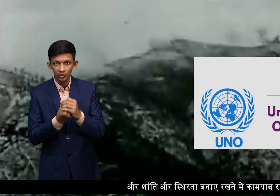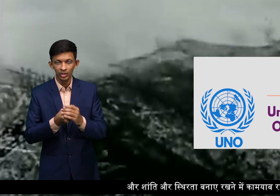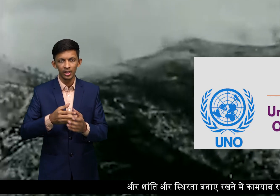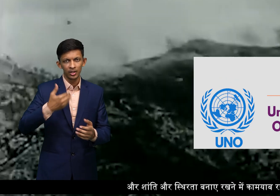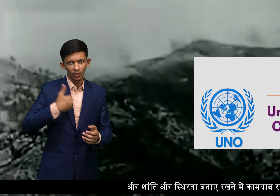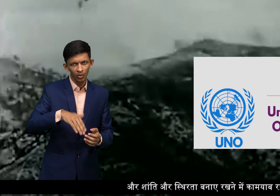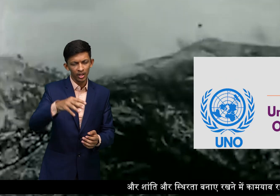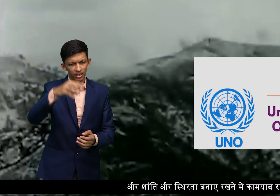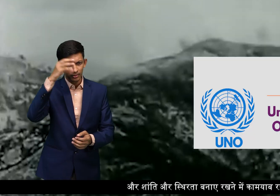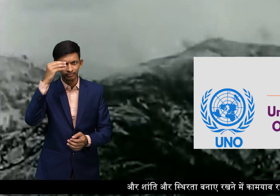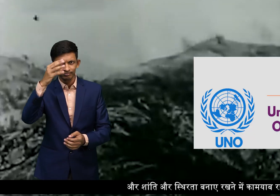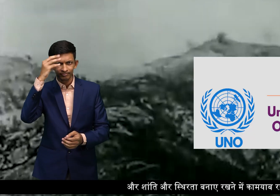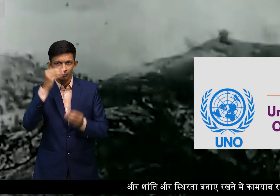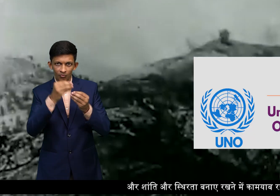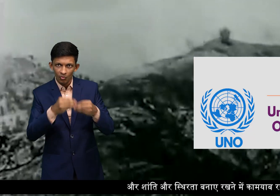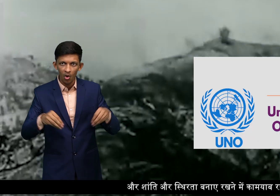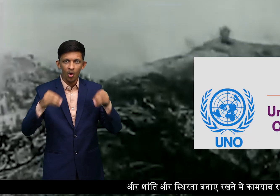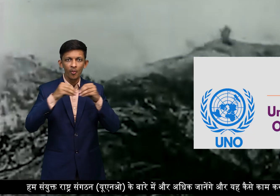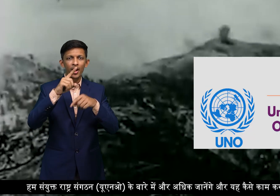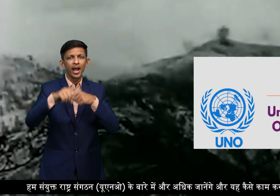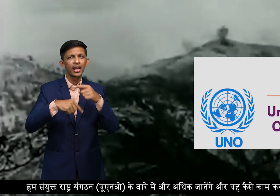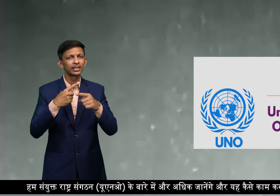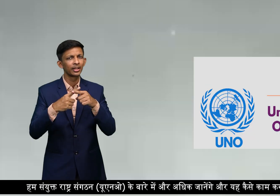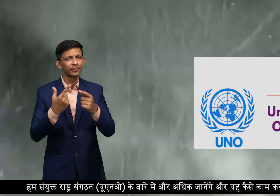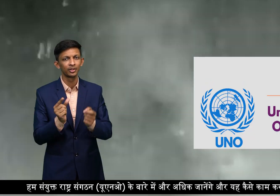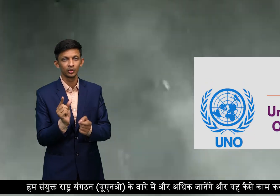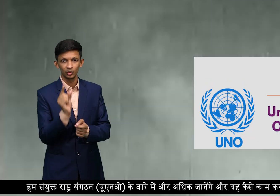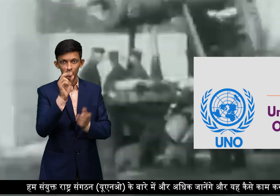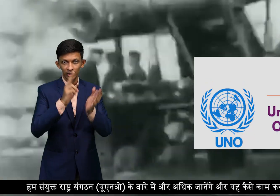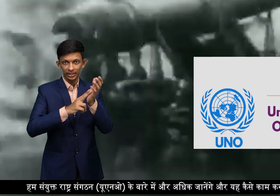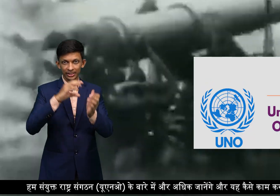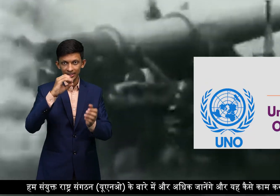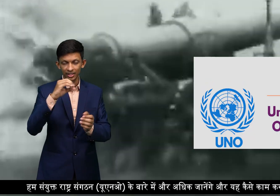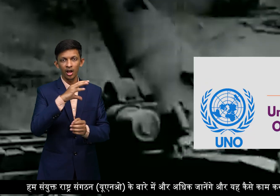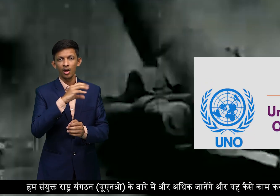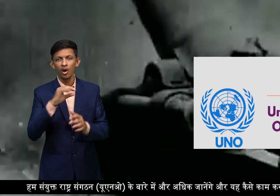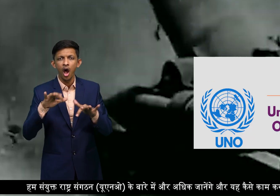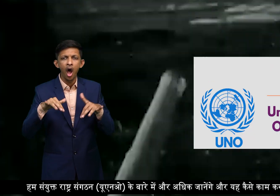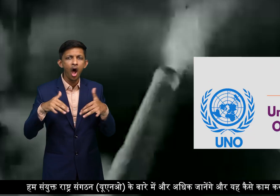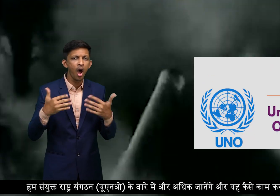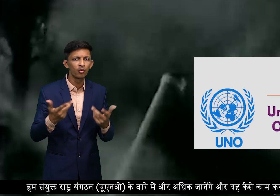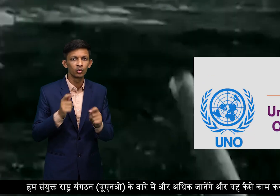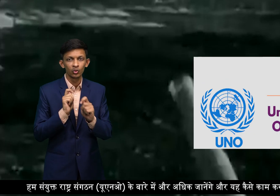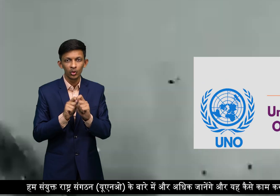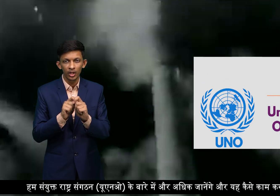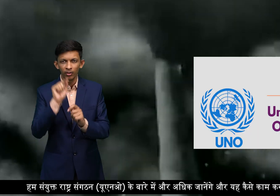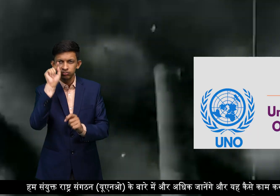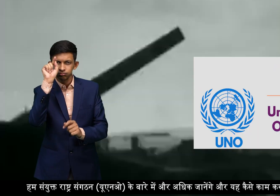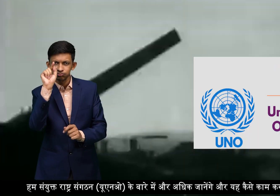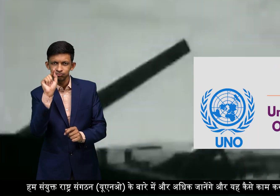We should learn more about the UNO and how it works in detail.